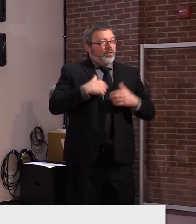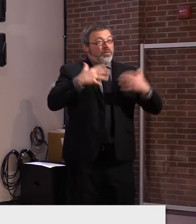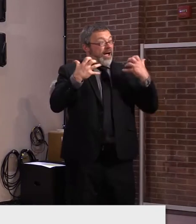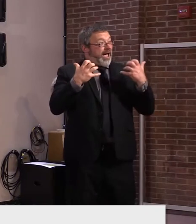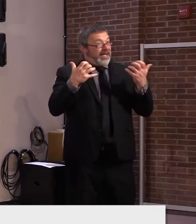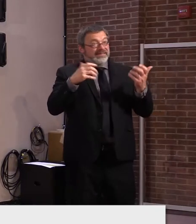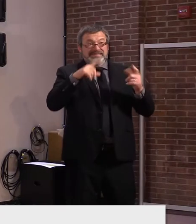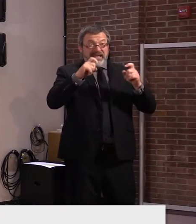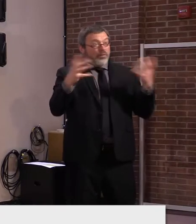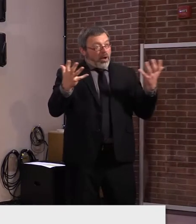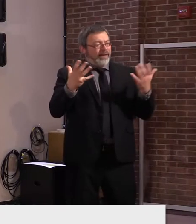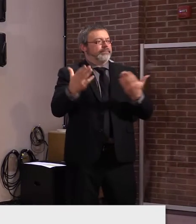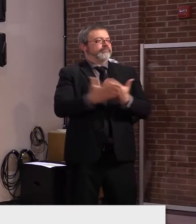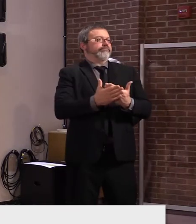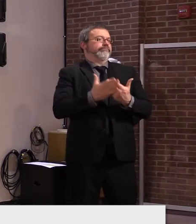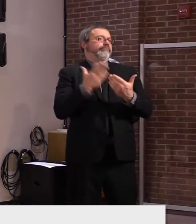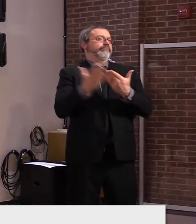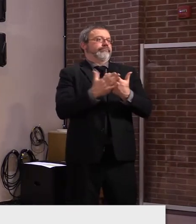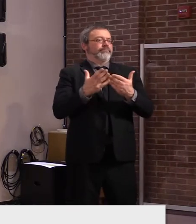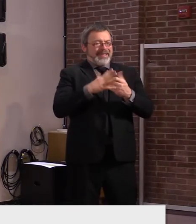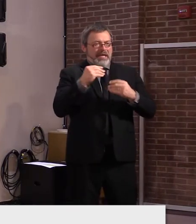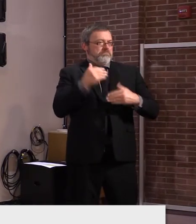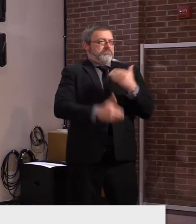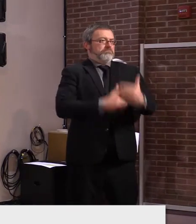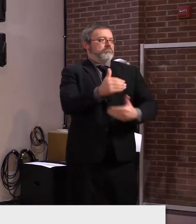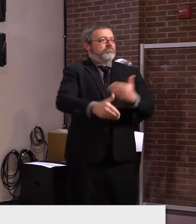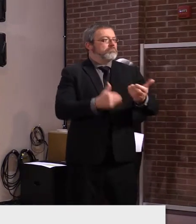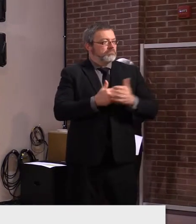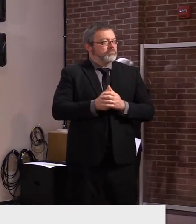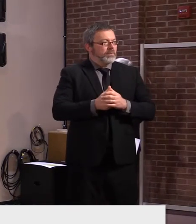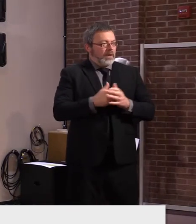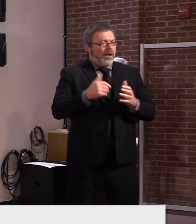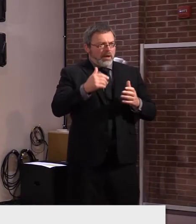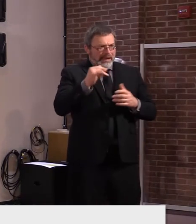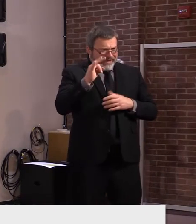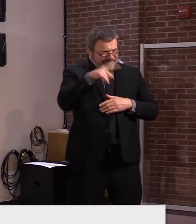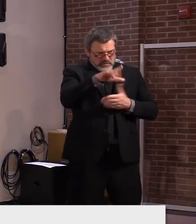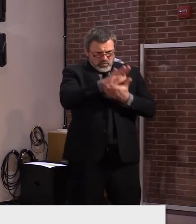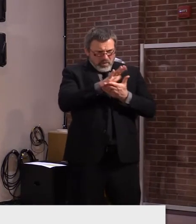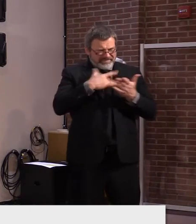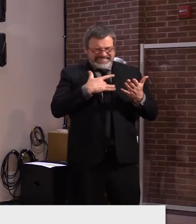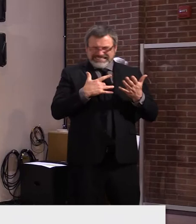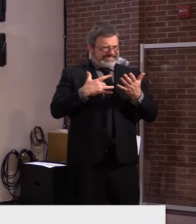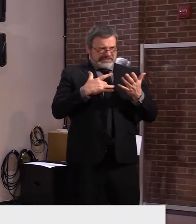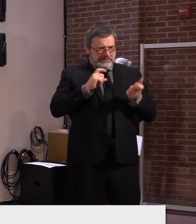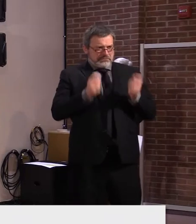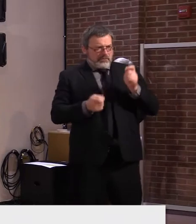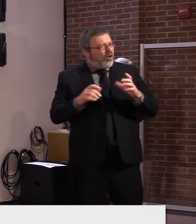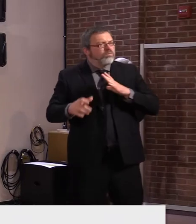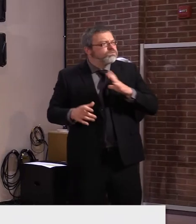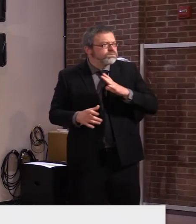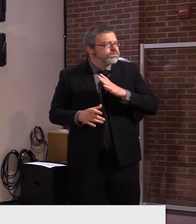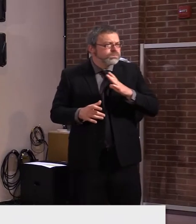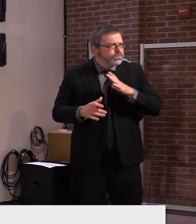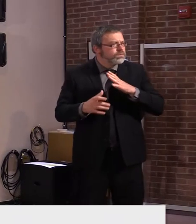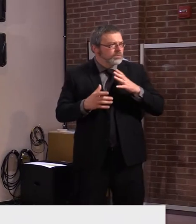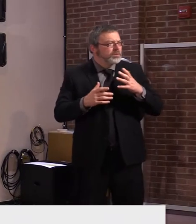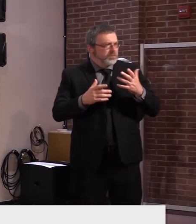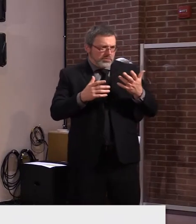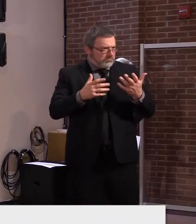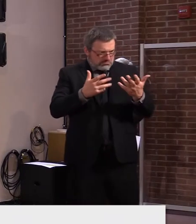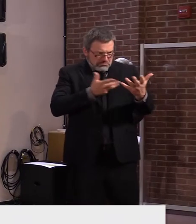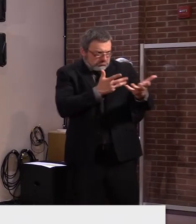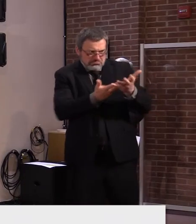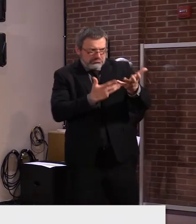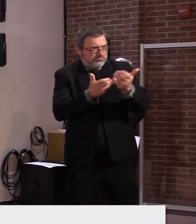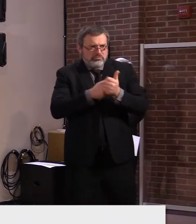schools. But we will continue to refine our testing processes based on their feedback as they move forward with the specific issues around operationalizing